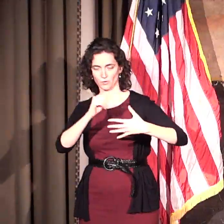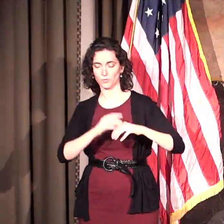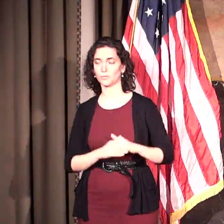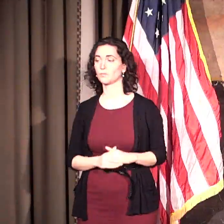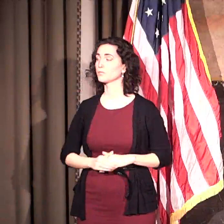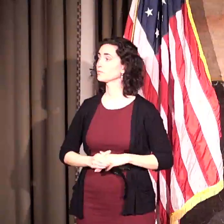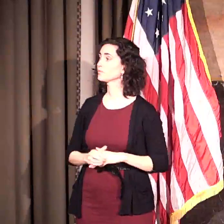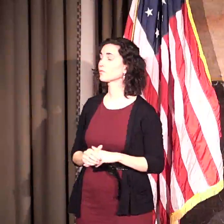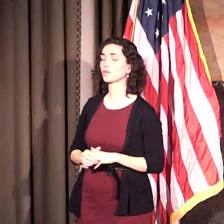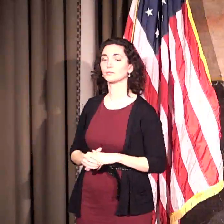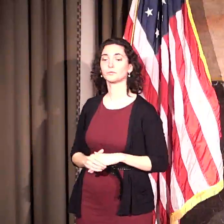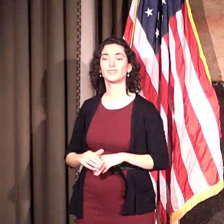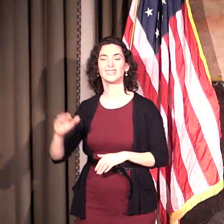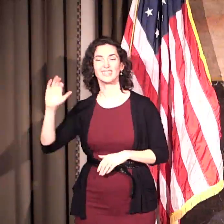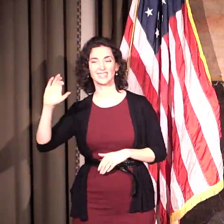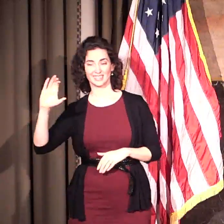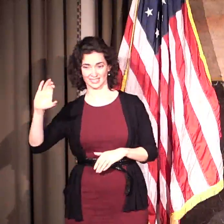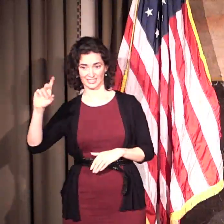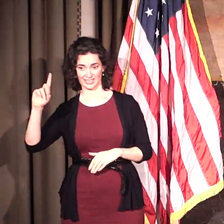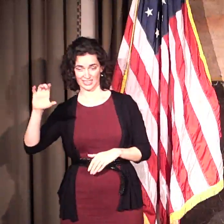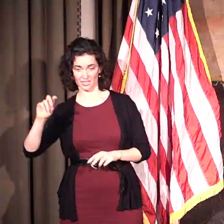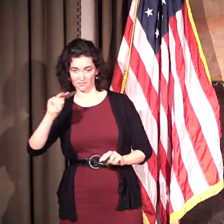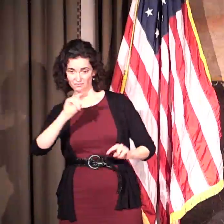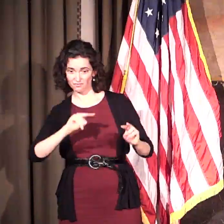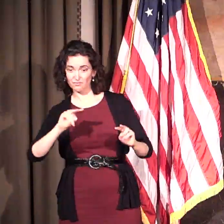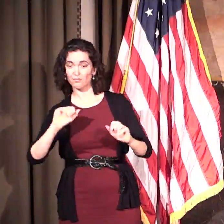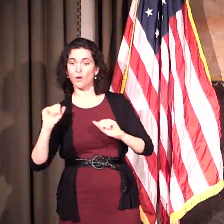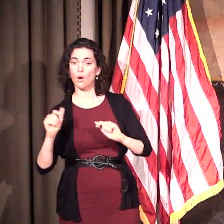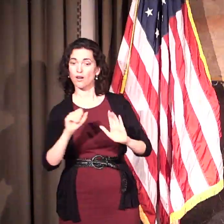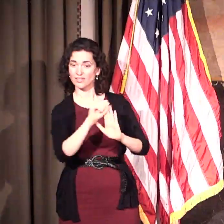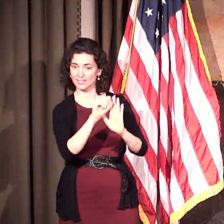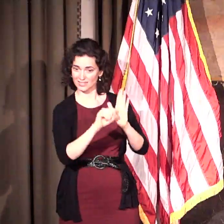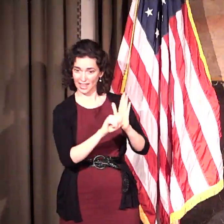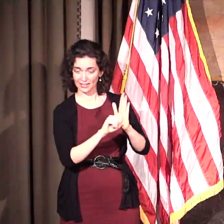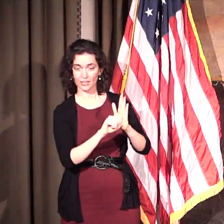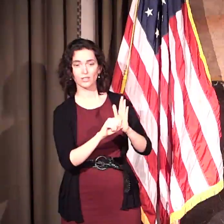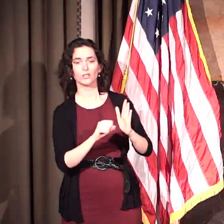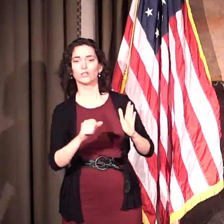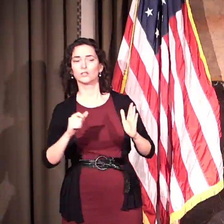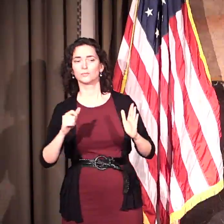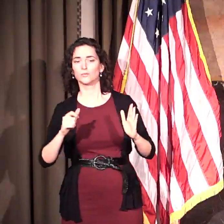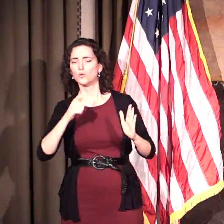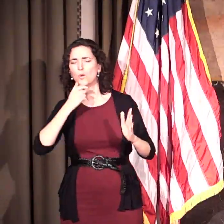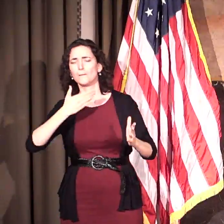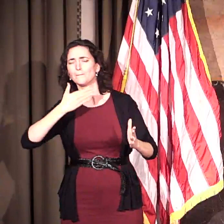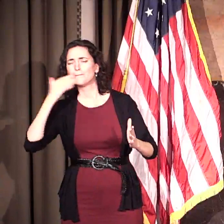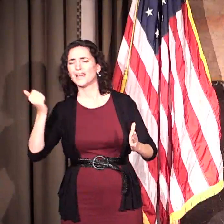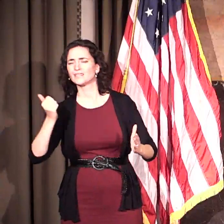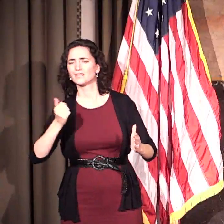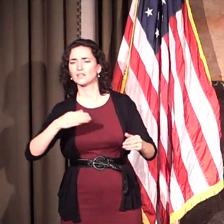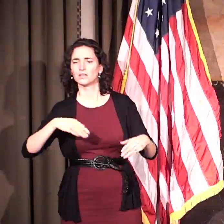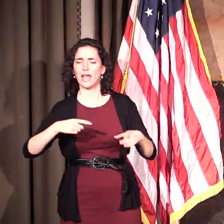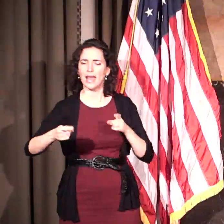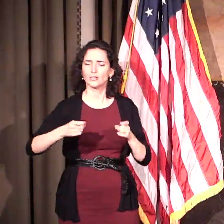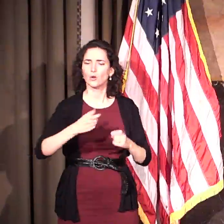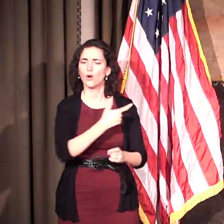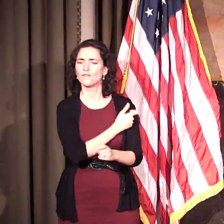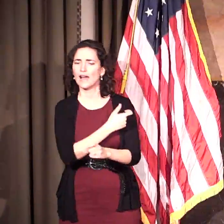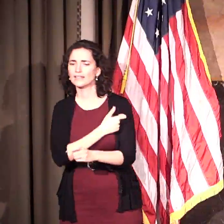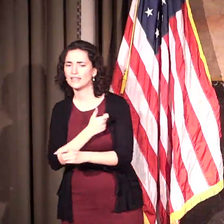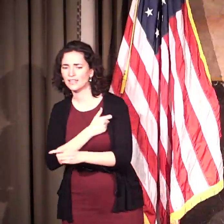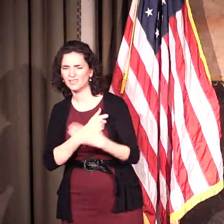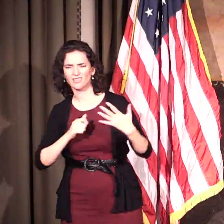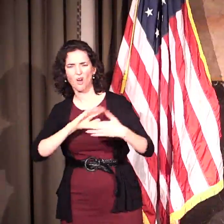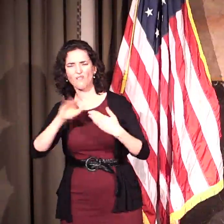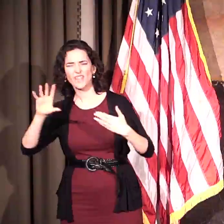ranks Louisiana 16th as of today, I believe, among states for how well we've administered the vaccine, and really that's